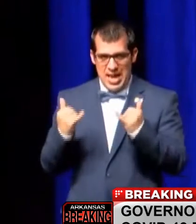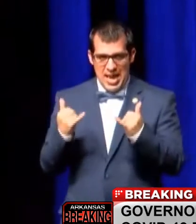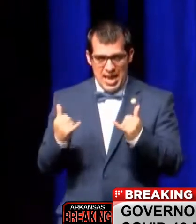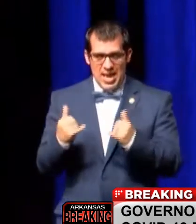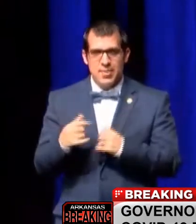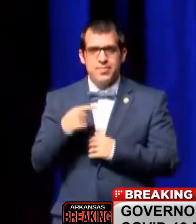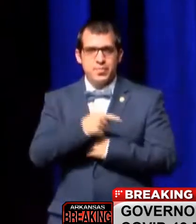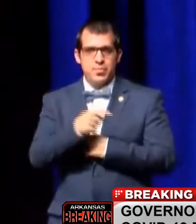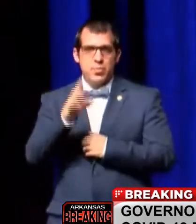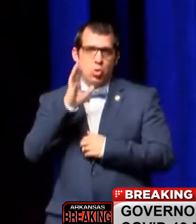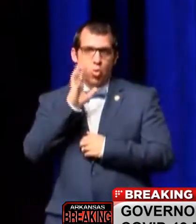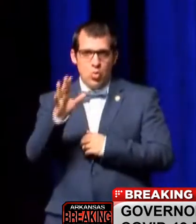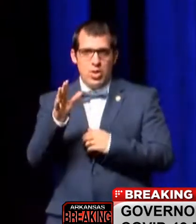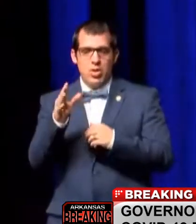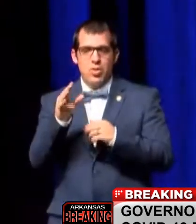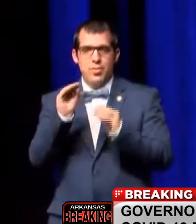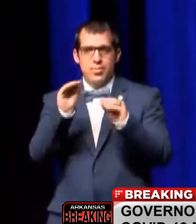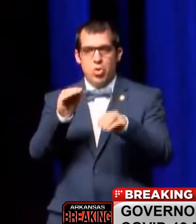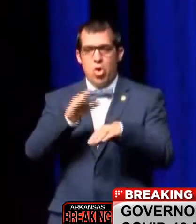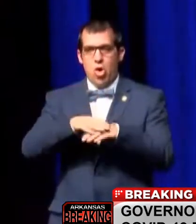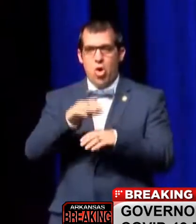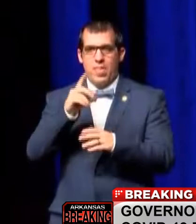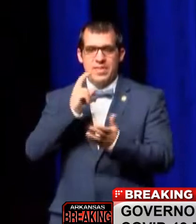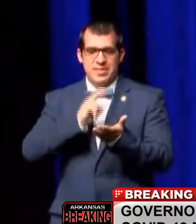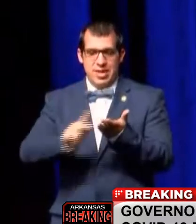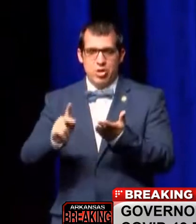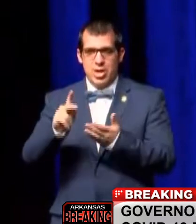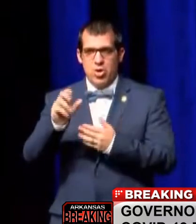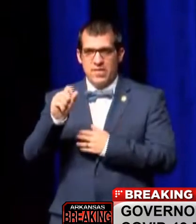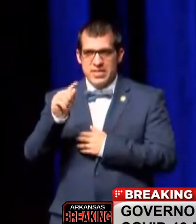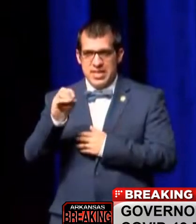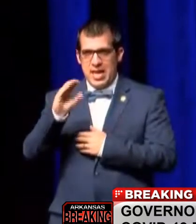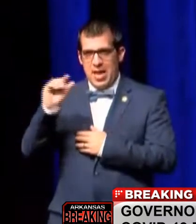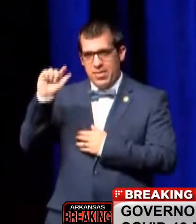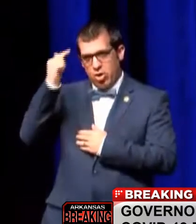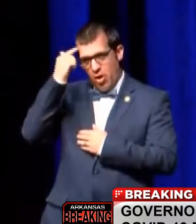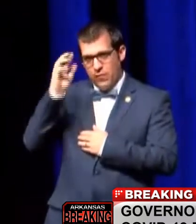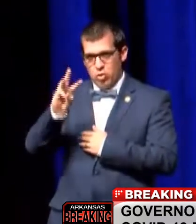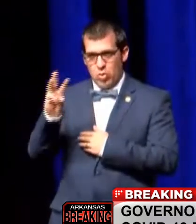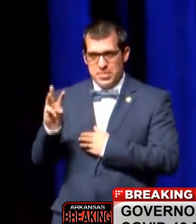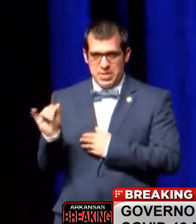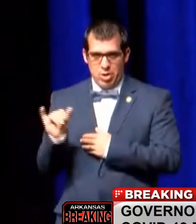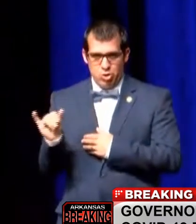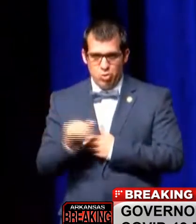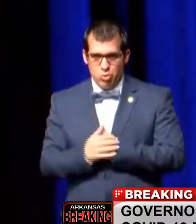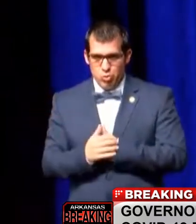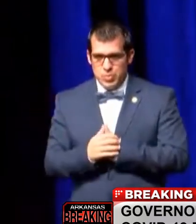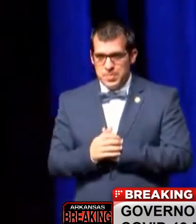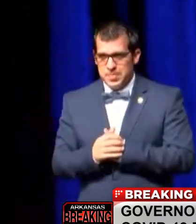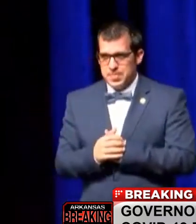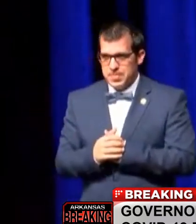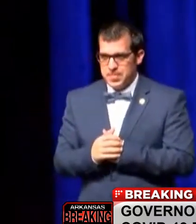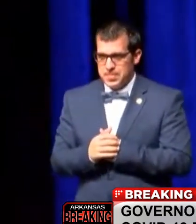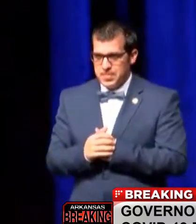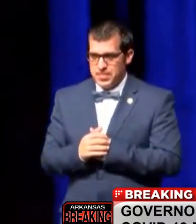be entered on the Secretary of State's and the Governor's website as well.